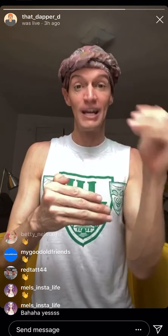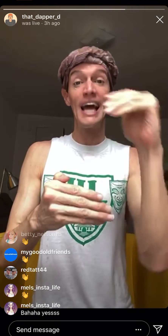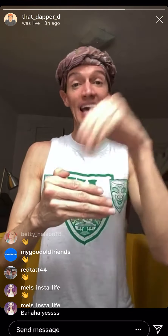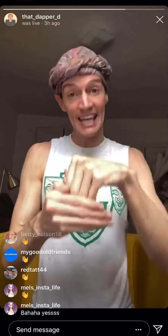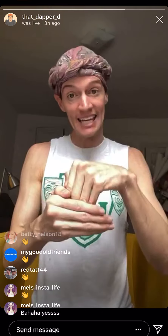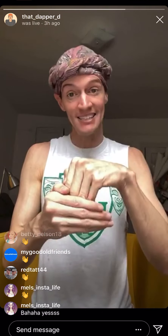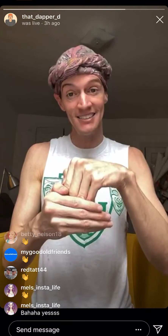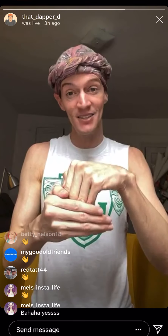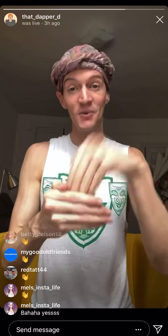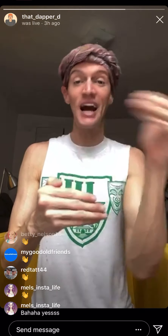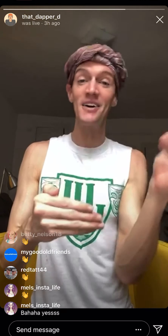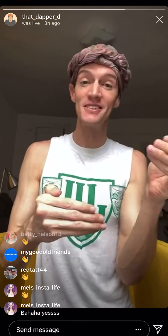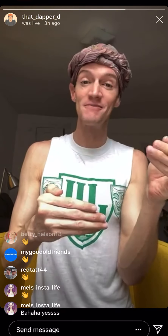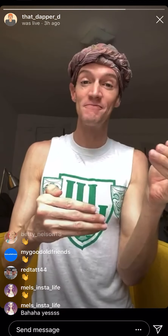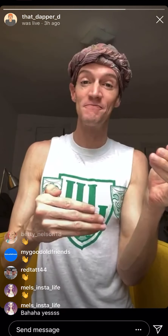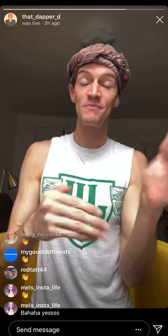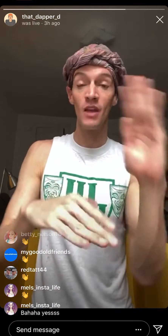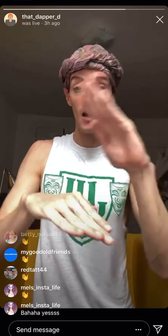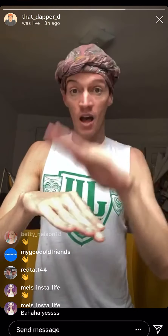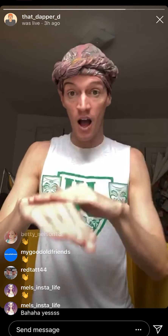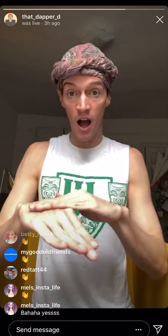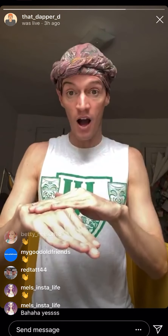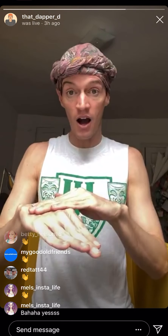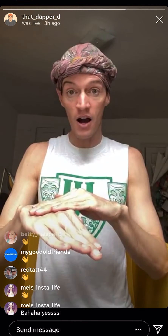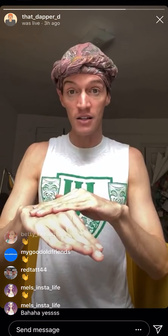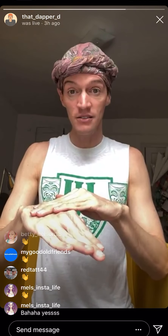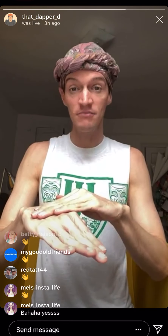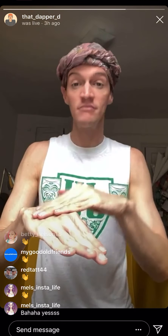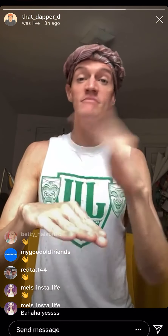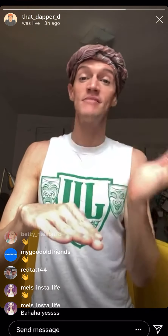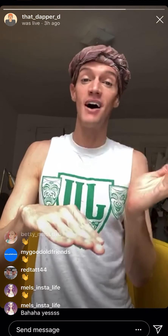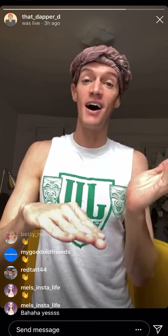in or out on off